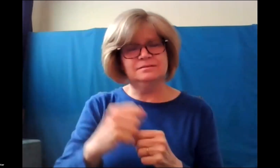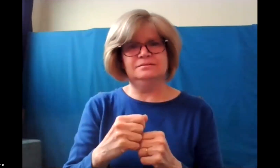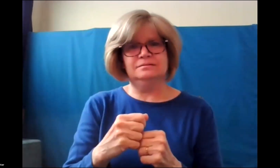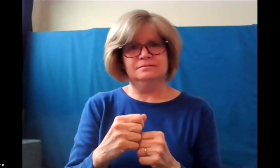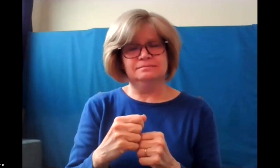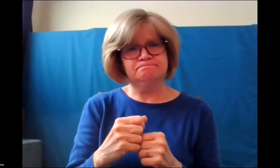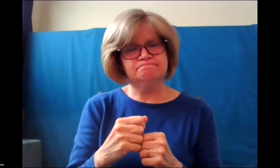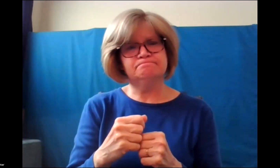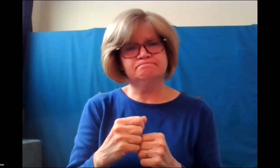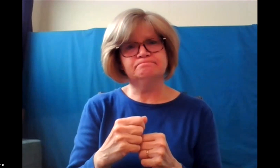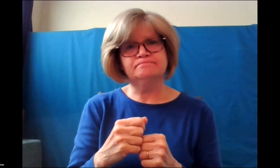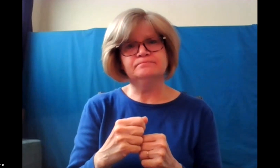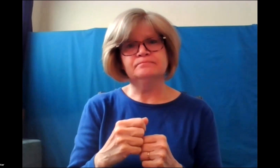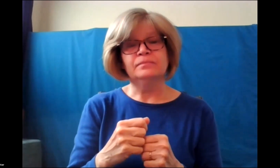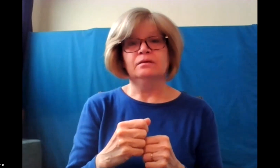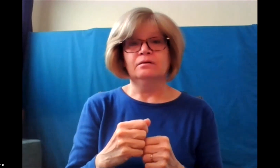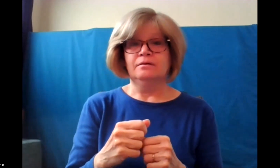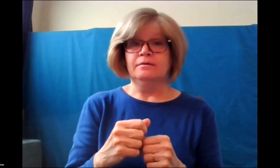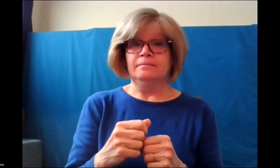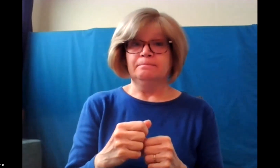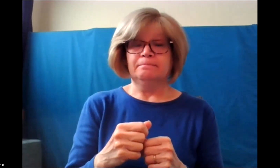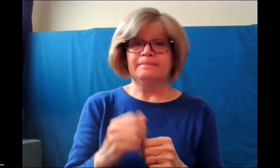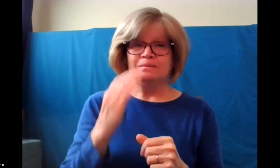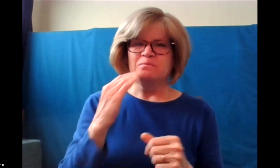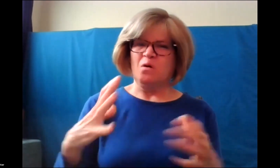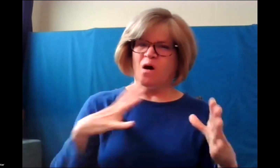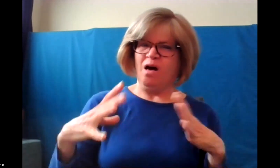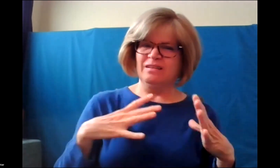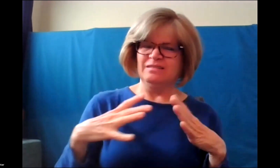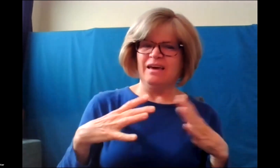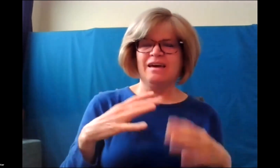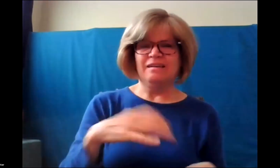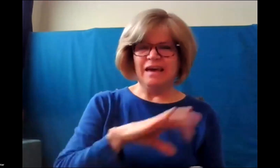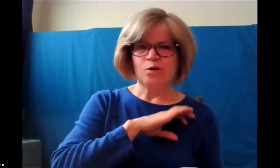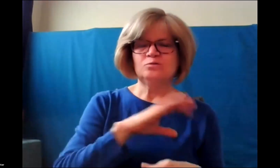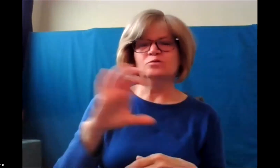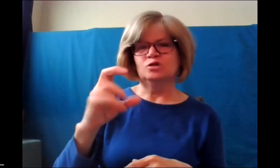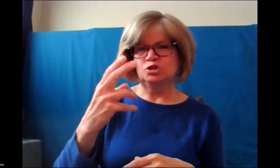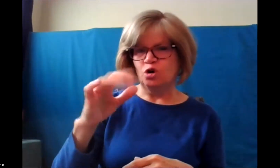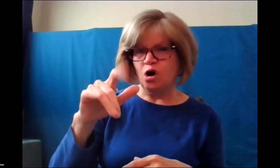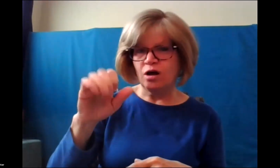Mid the familiar holiday TV characters of Charlie Brown and the Grinch